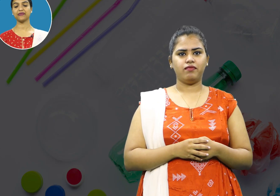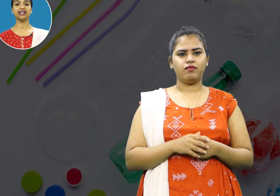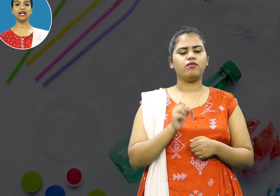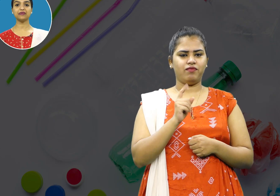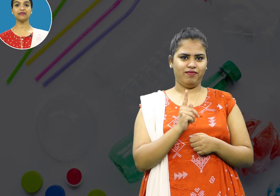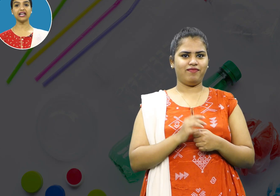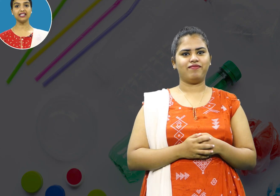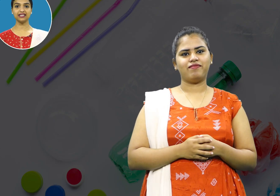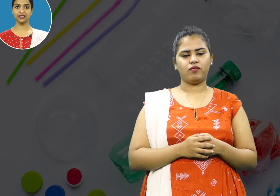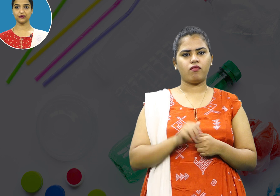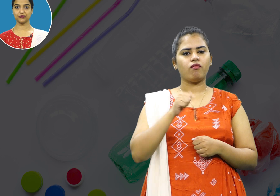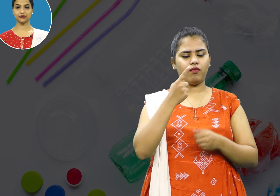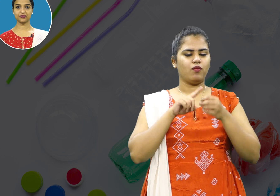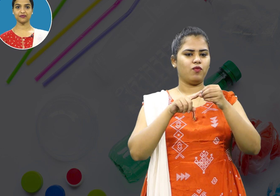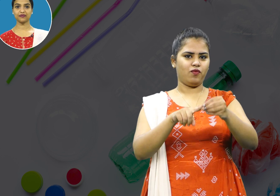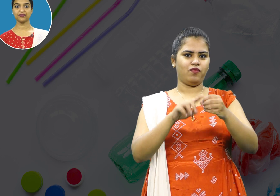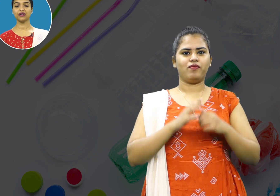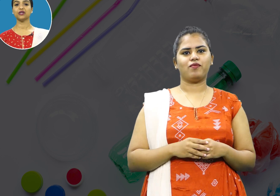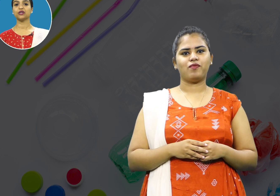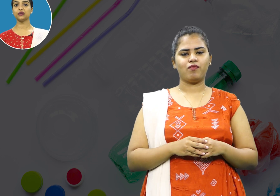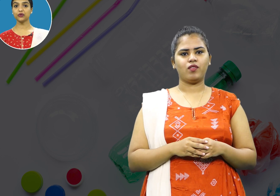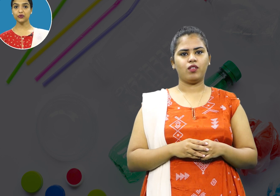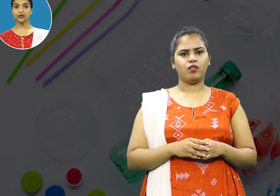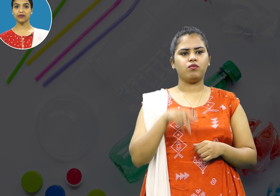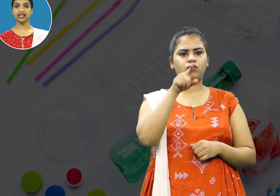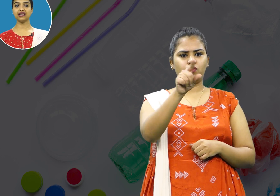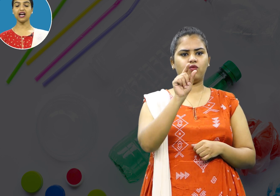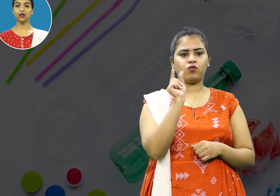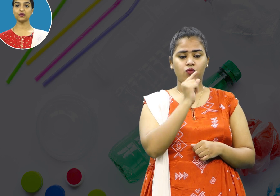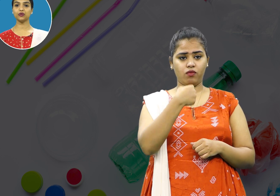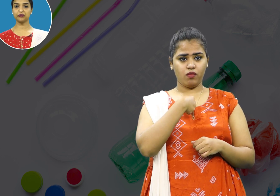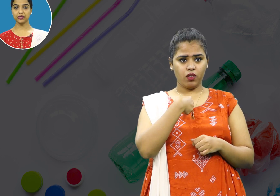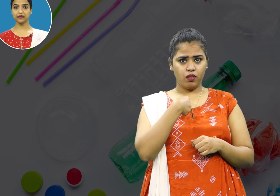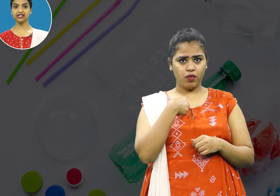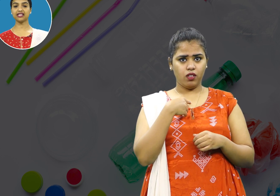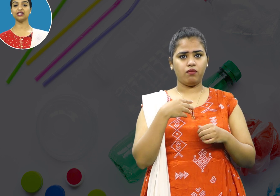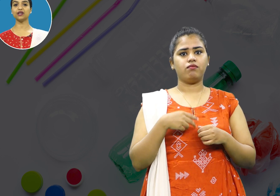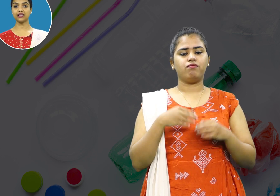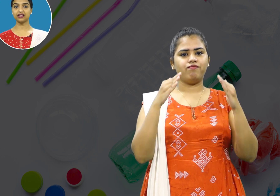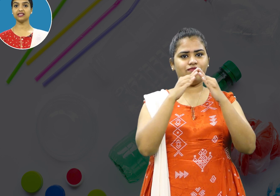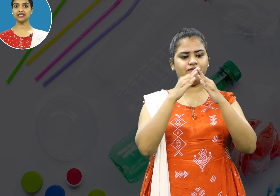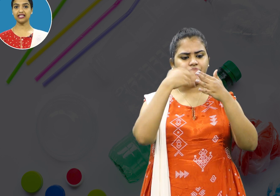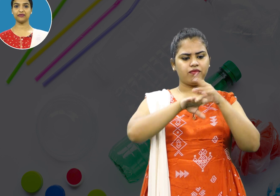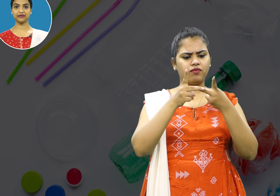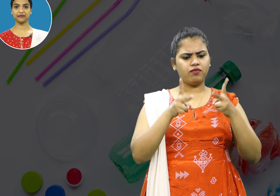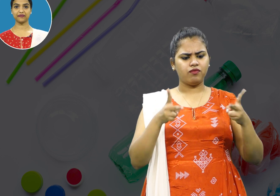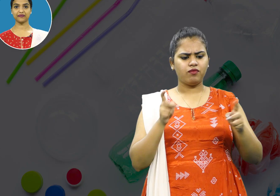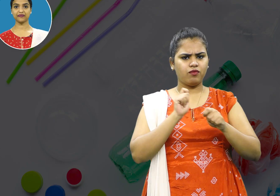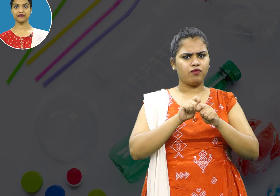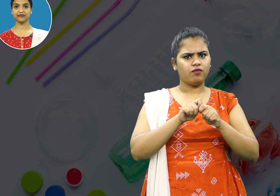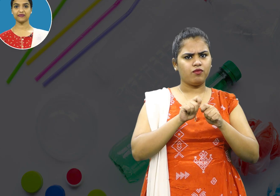Okay, I am giving another clue. You use me in household purpose in your regular